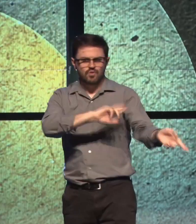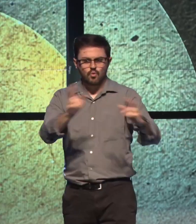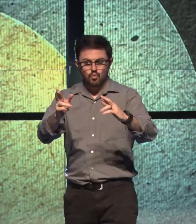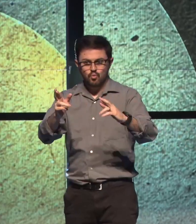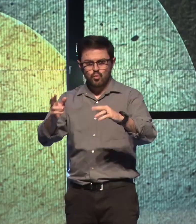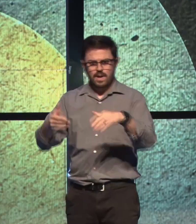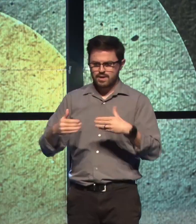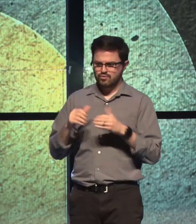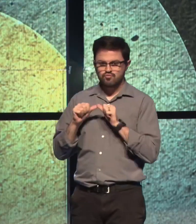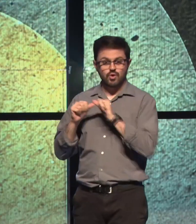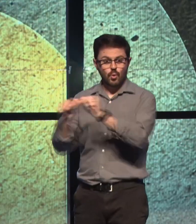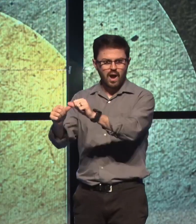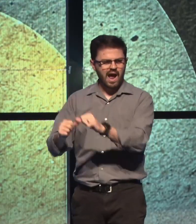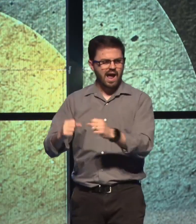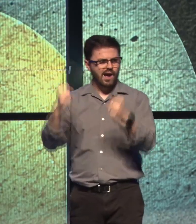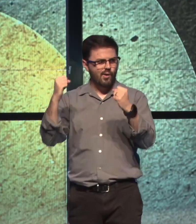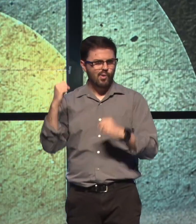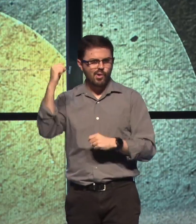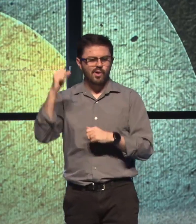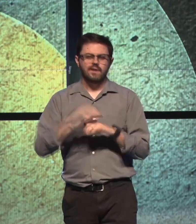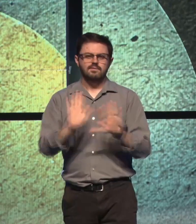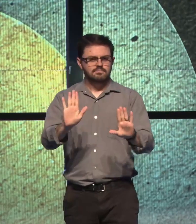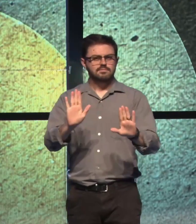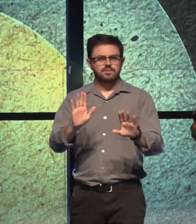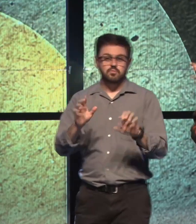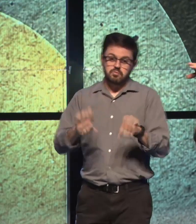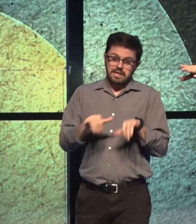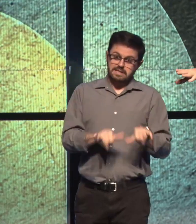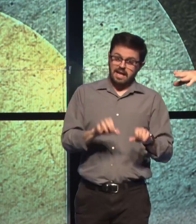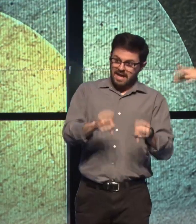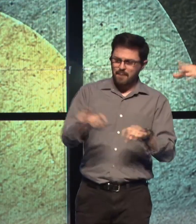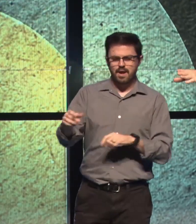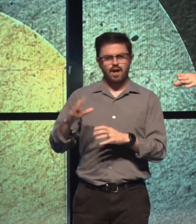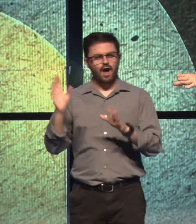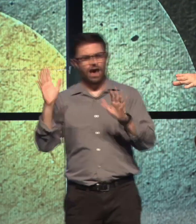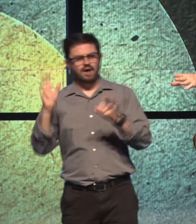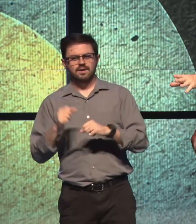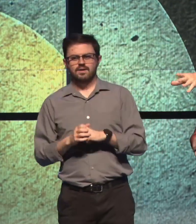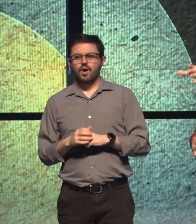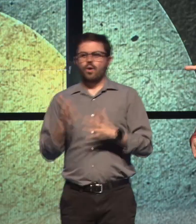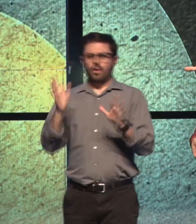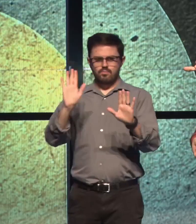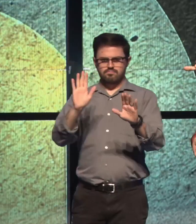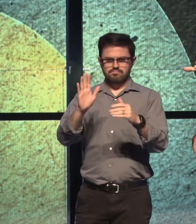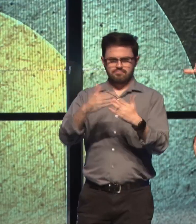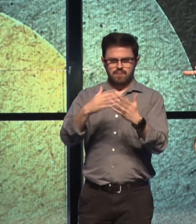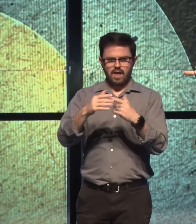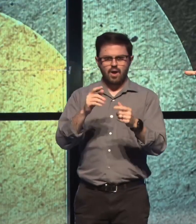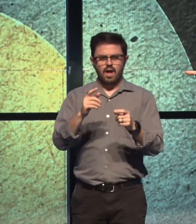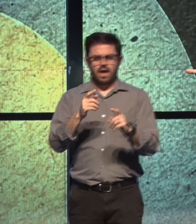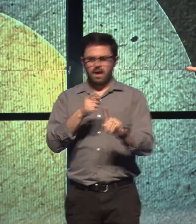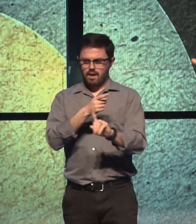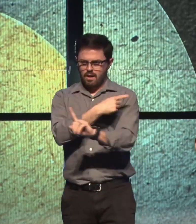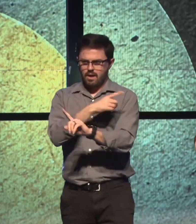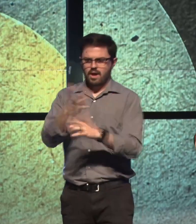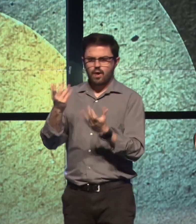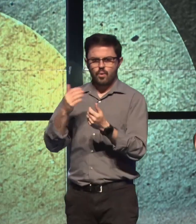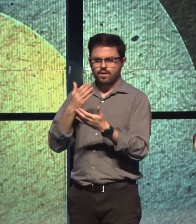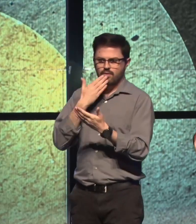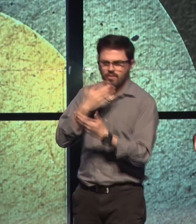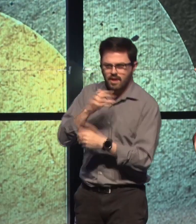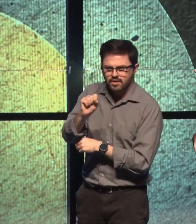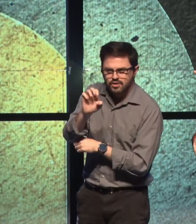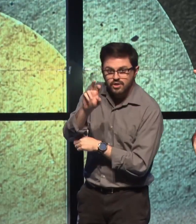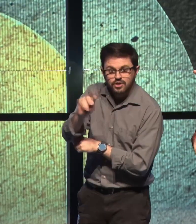No? Okay, we'll just stay right where we are. No, listen. And I want to thank Sean for inviting a guest today. I see you brought